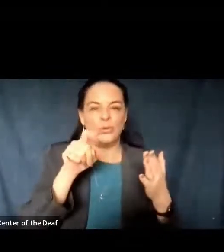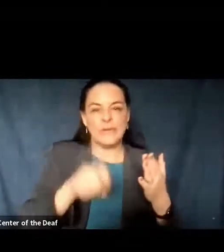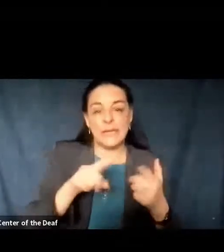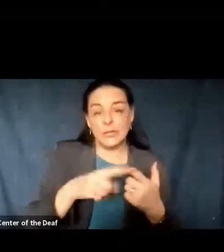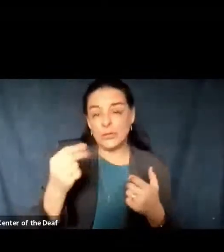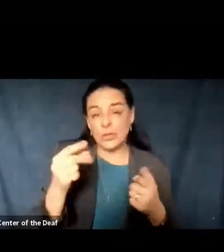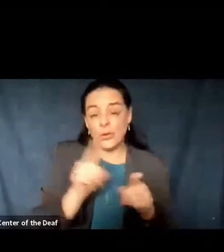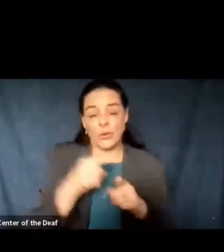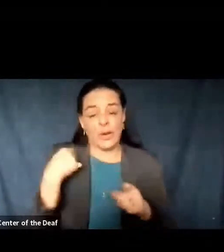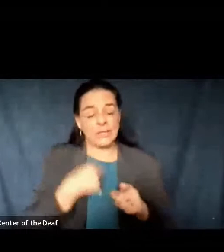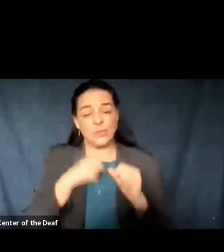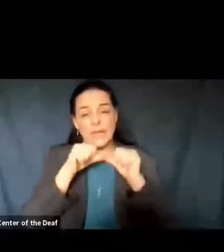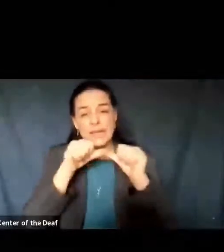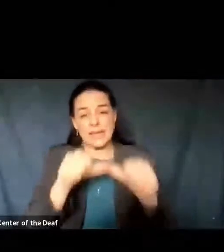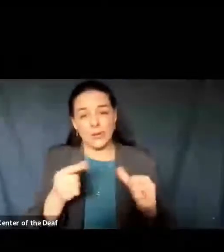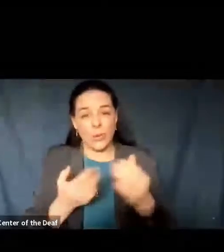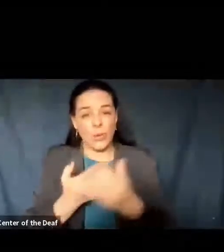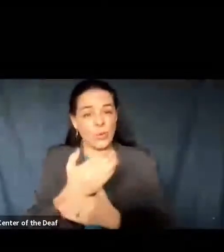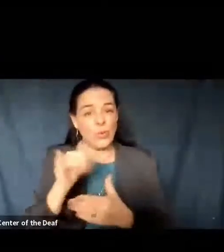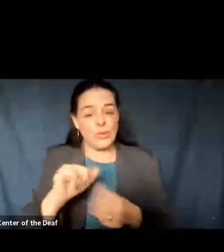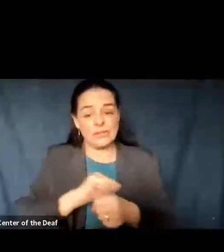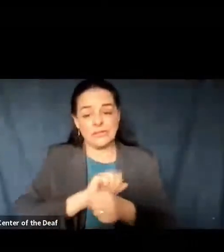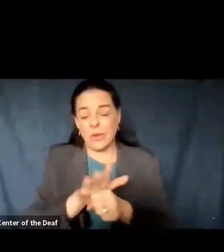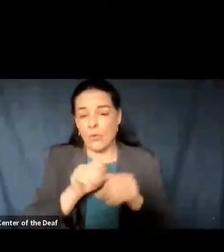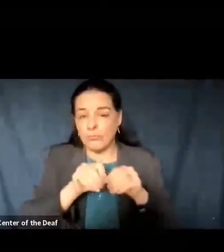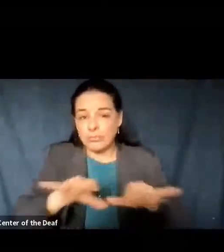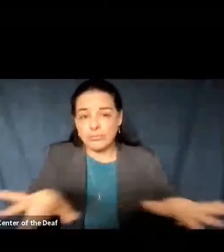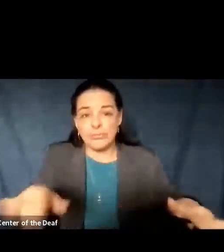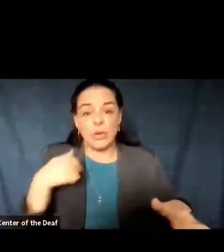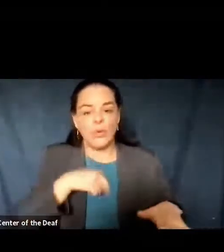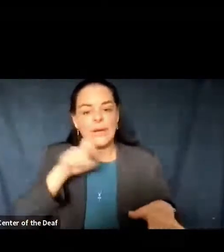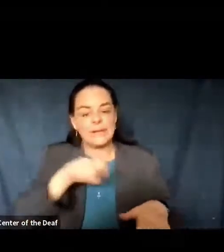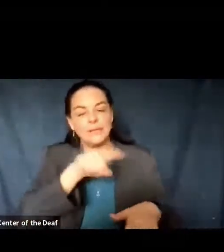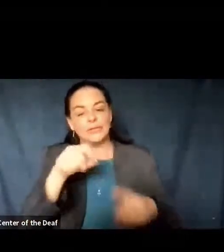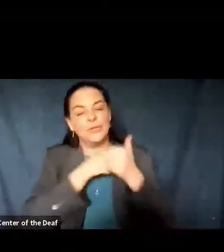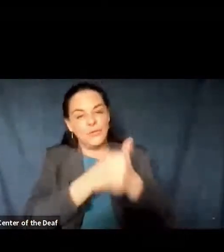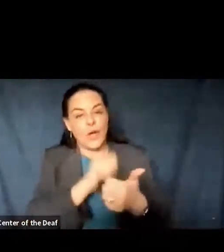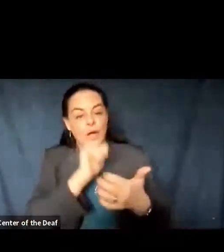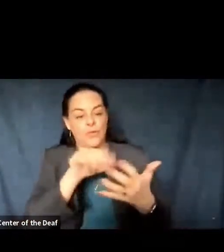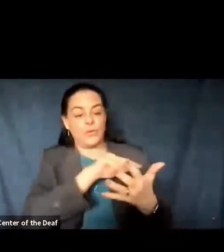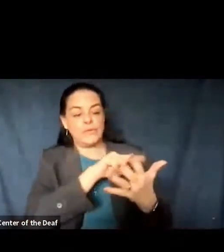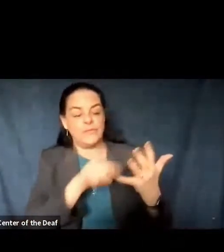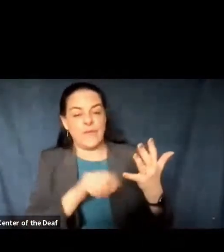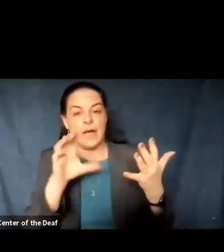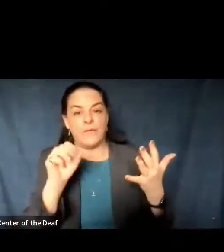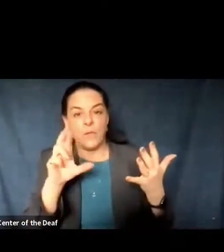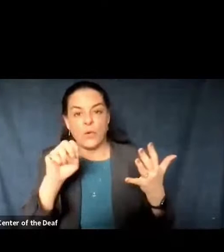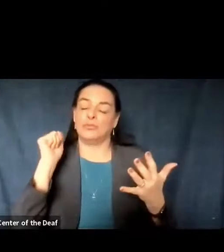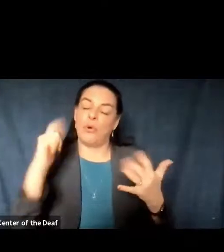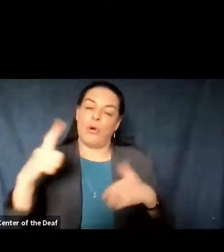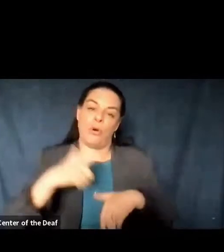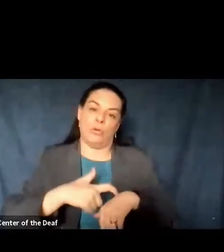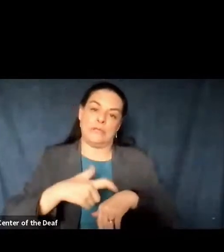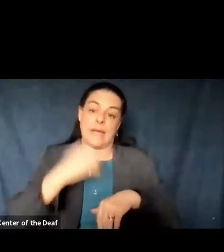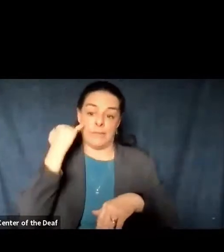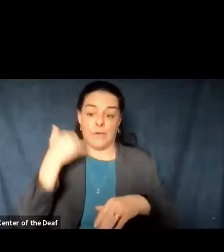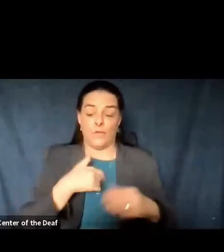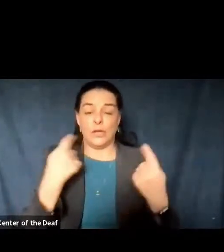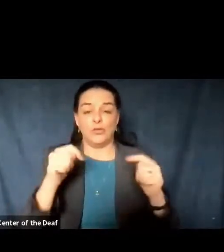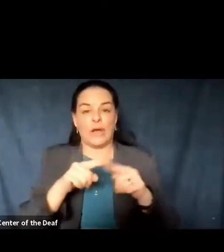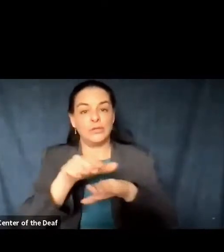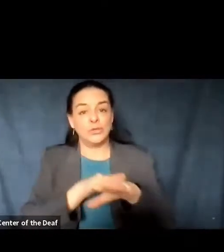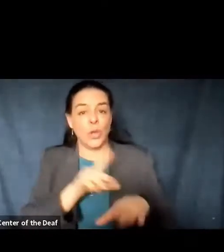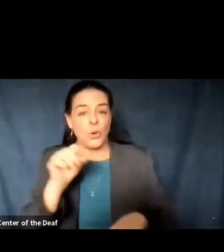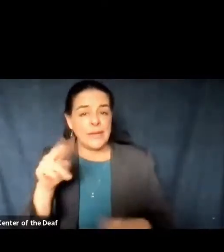through this. We need everybody to follow those 5 core actions all the time if we're going to try to slow this down.